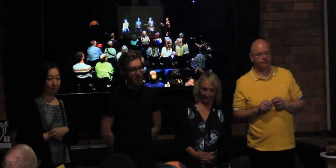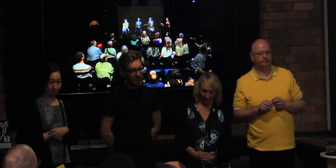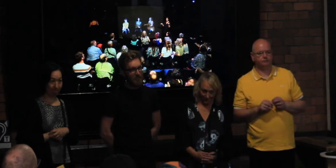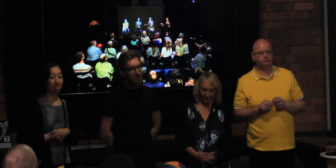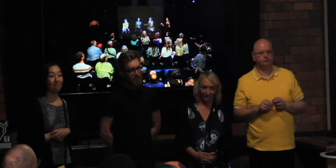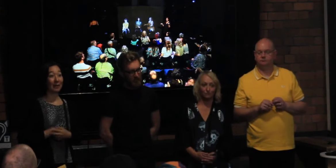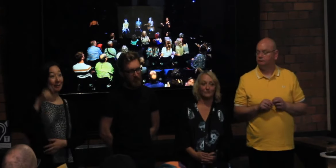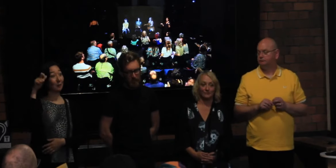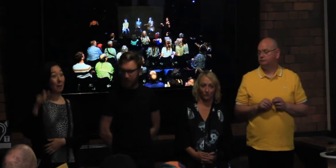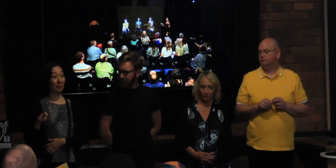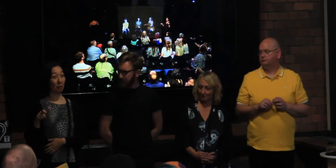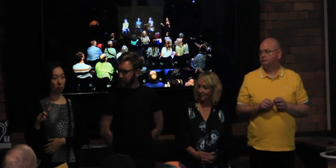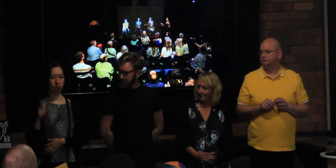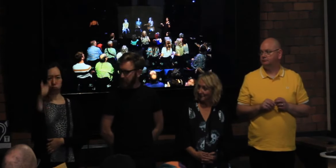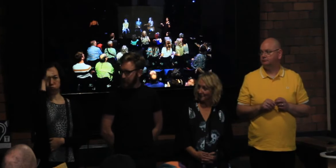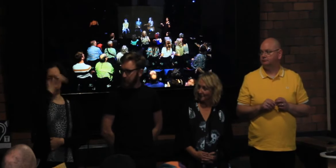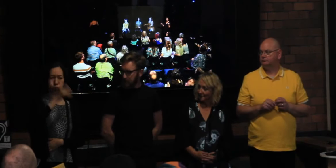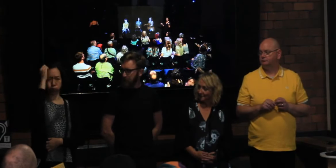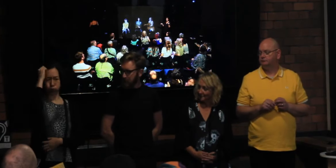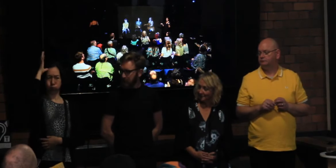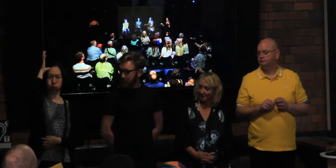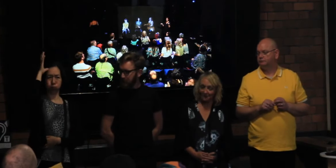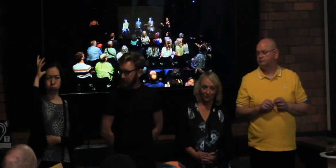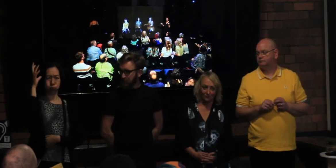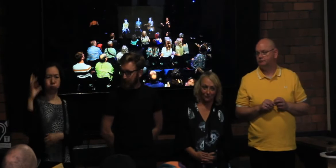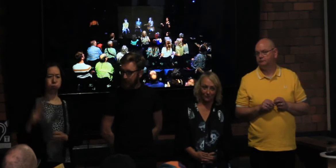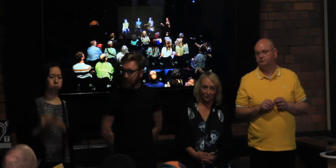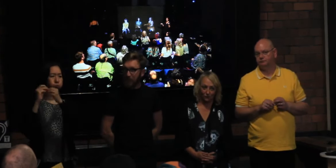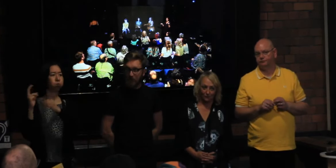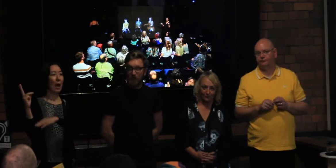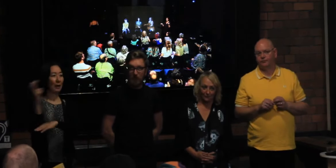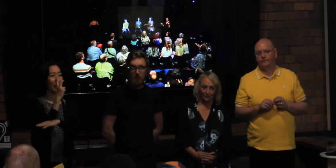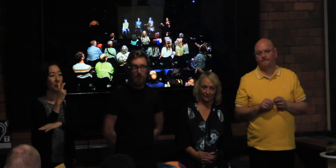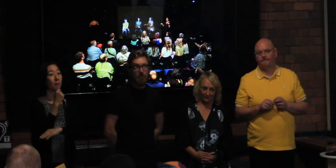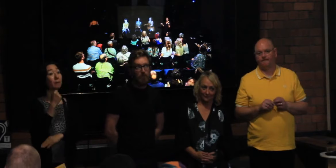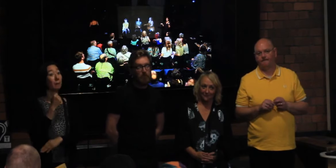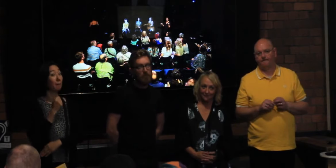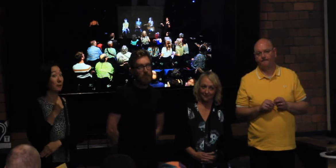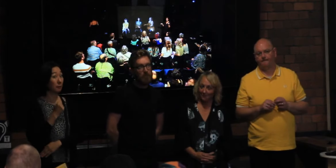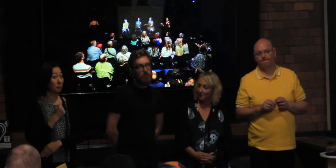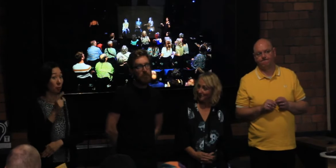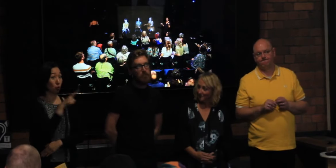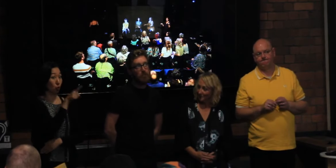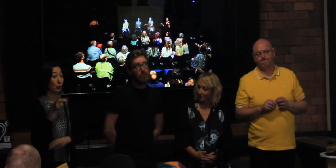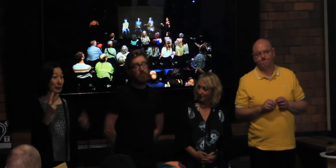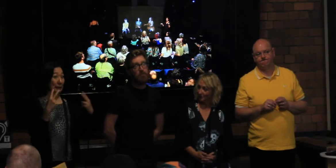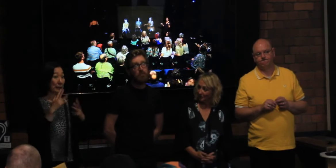it was actually Dave Packer's work, and he's incredibly experienced animator.